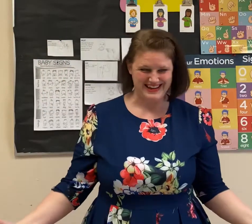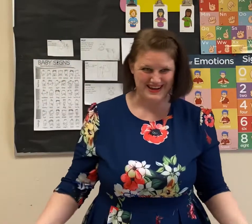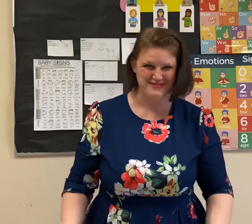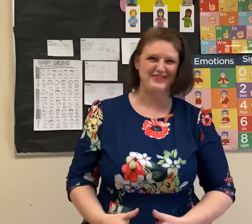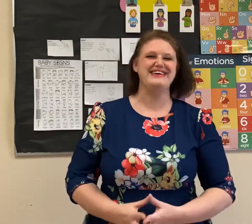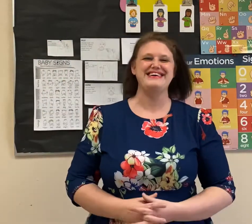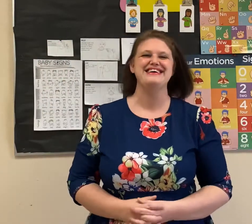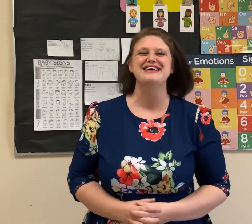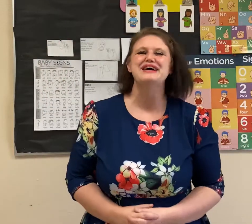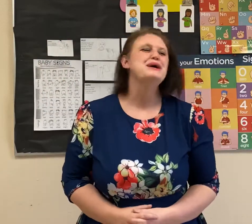stuff.